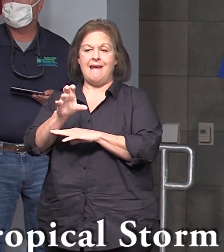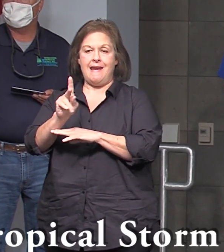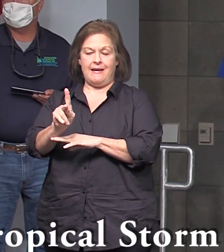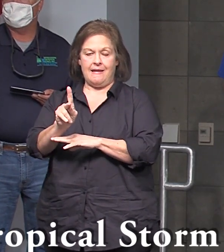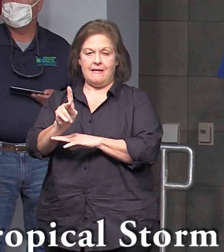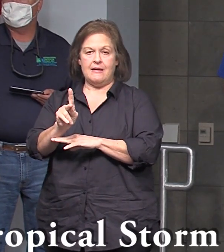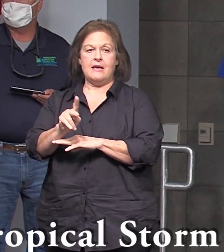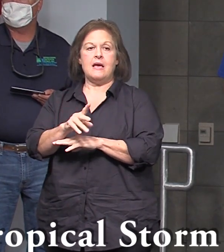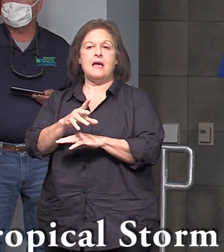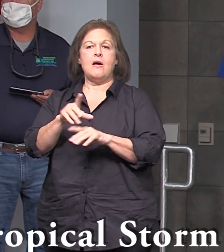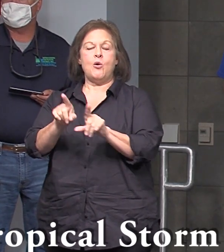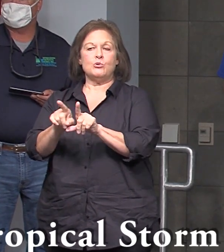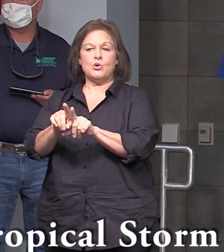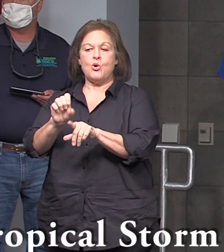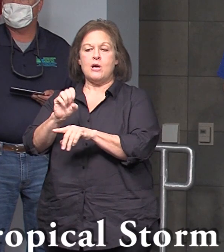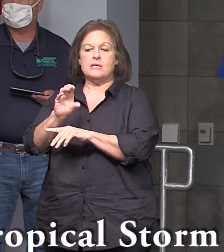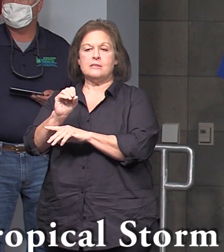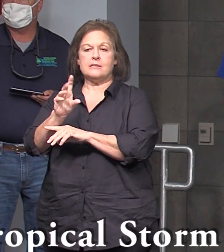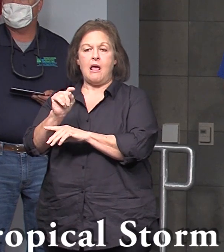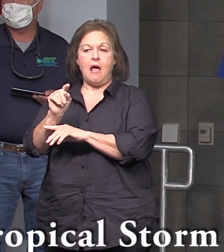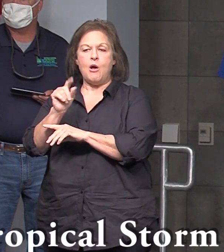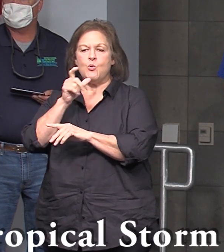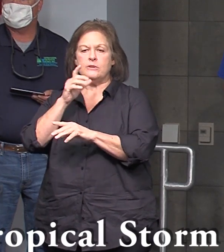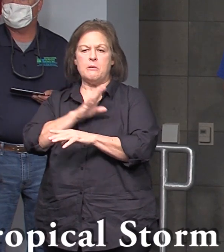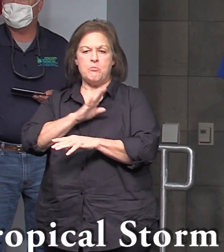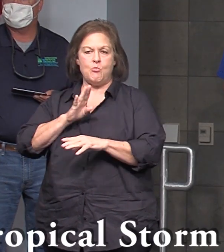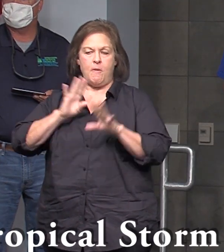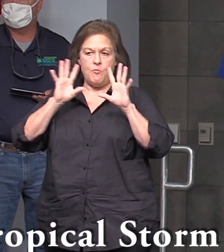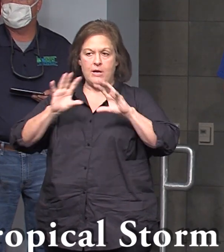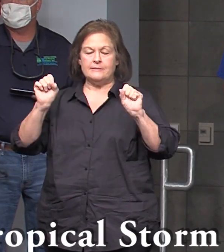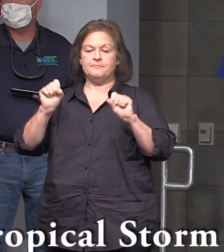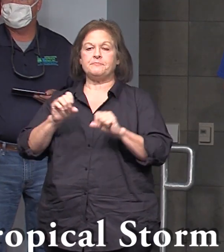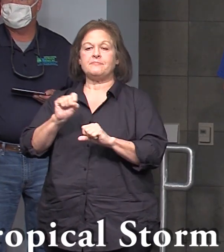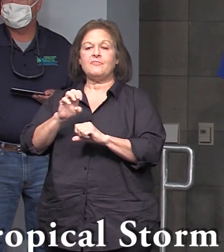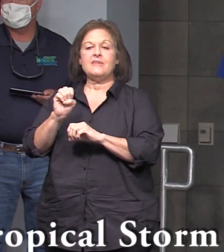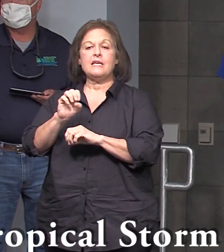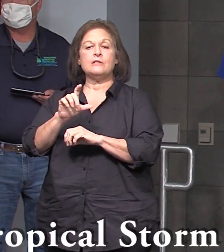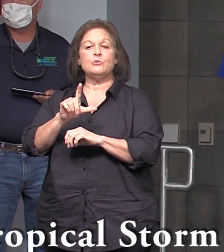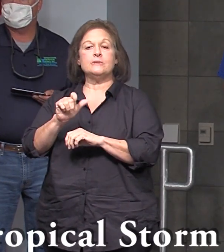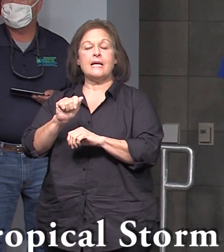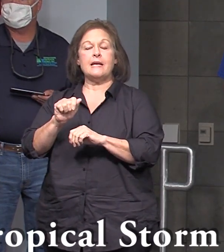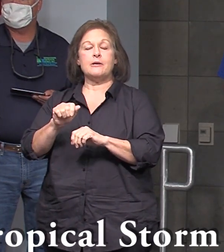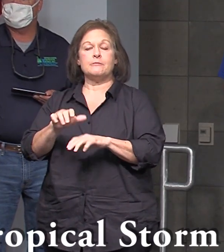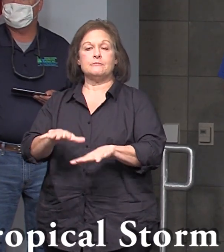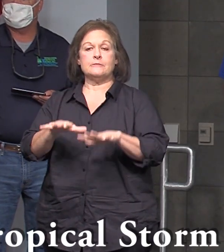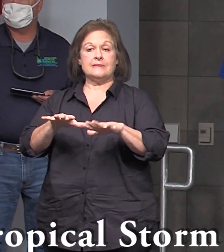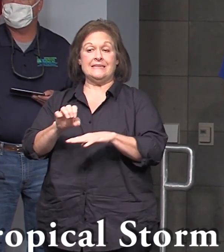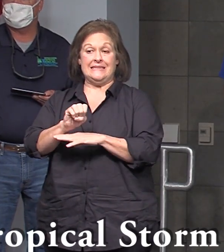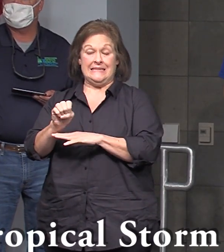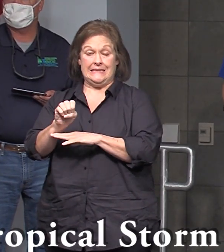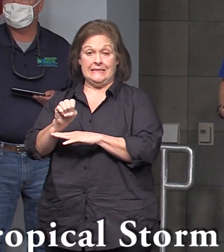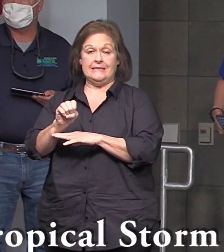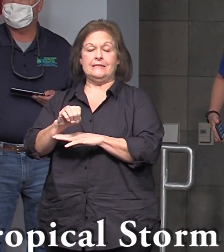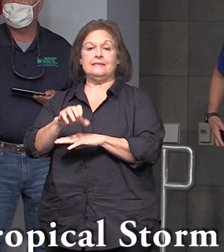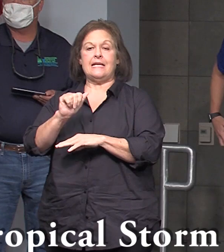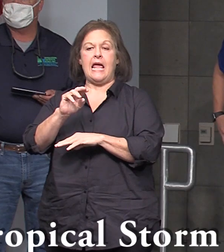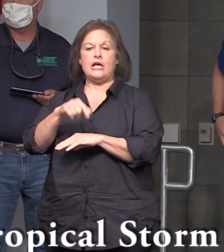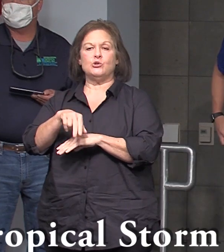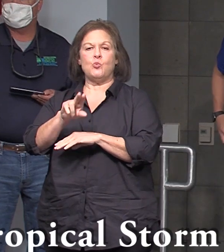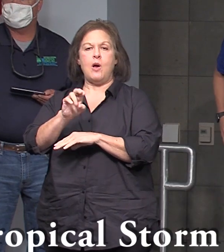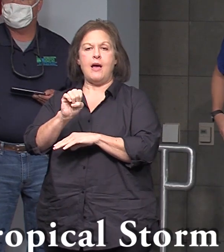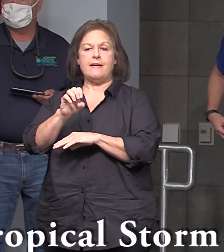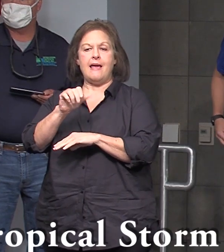Calley, as well as Scott Burke, who is the board president. Our Southeast Louisiana Flood Protection Authority East, we're joined by Antoine